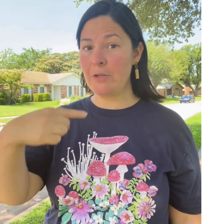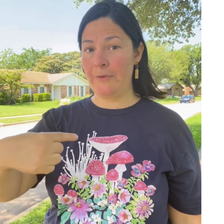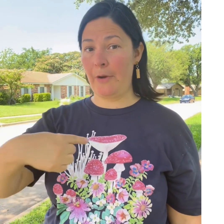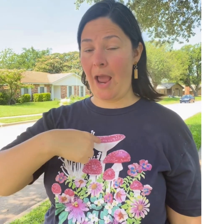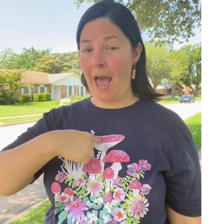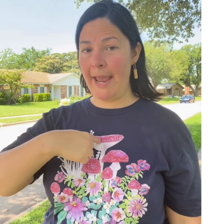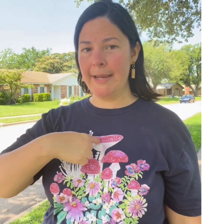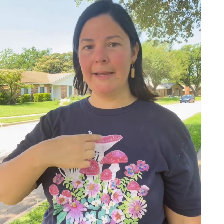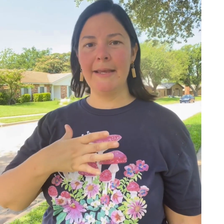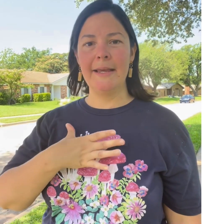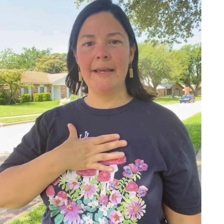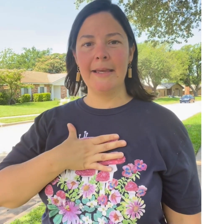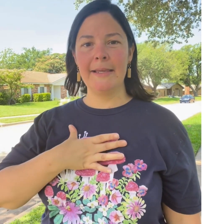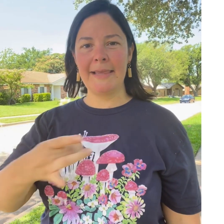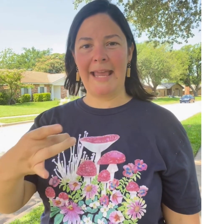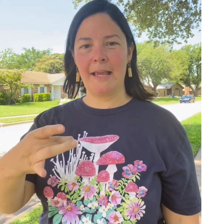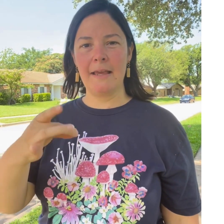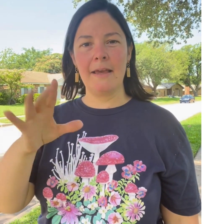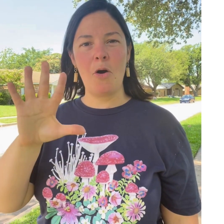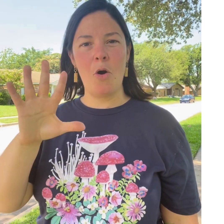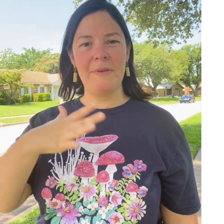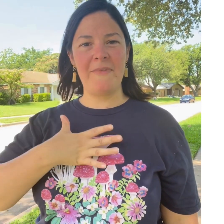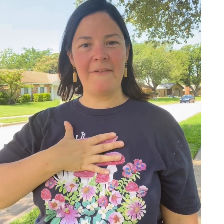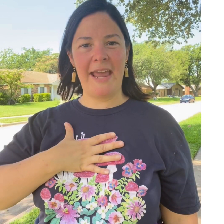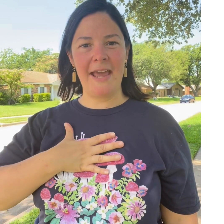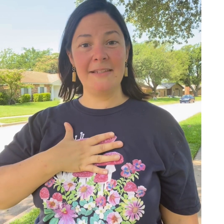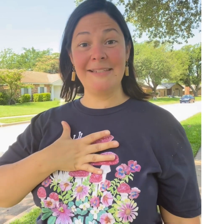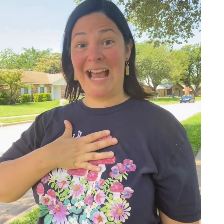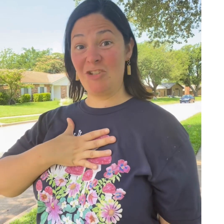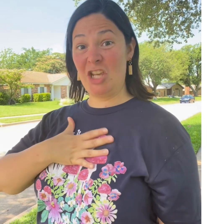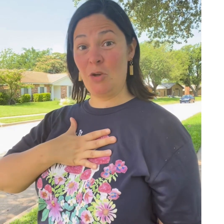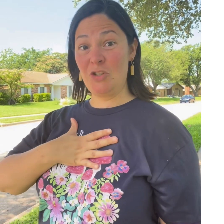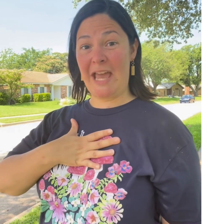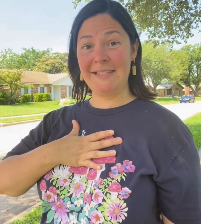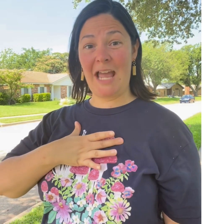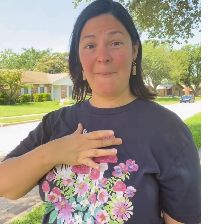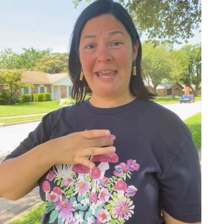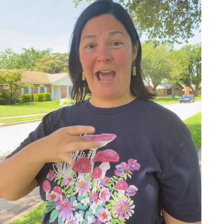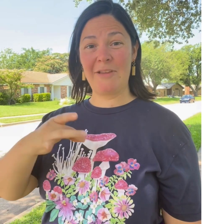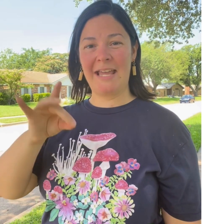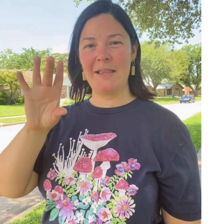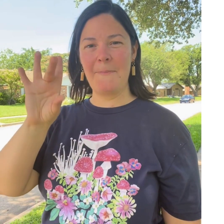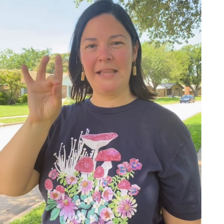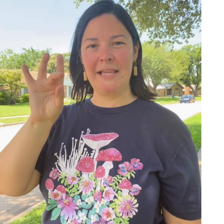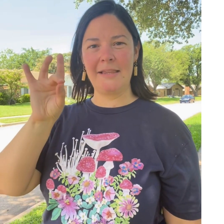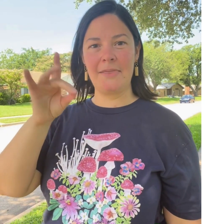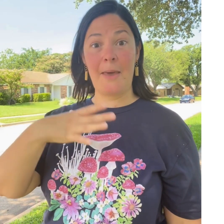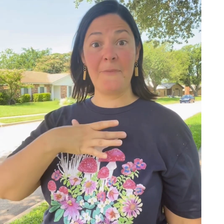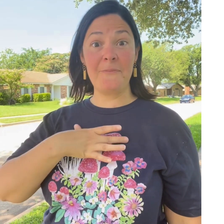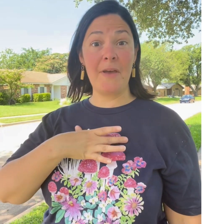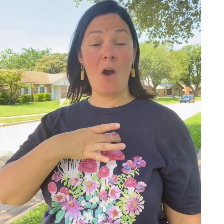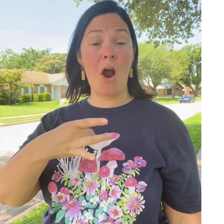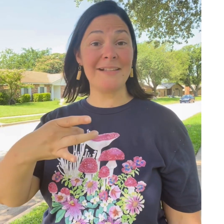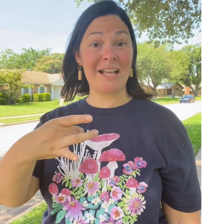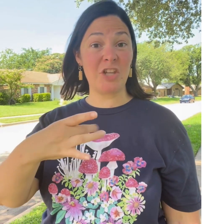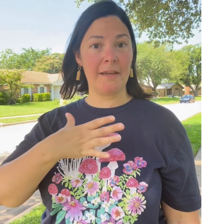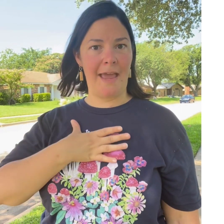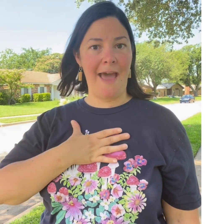finger. I like. Open 5 hand, touching your chest, coming out, and the middle and the thumb are touching.